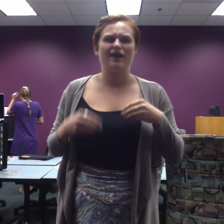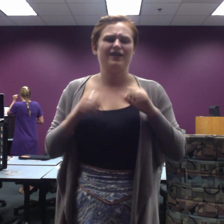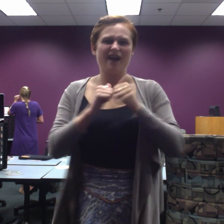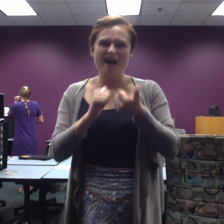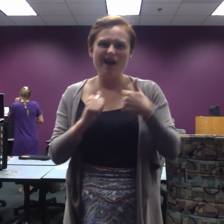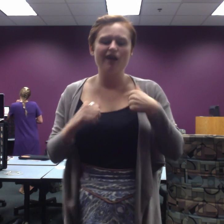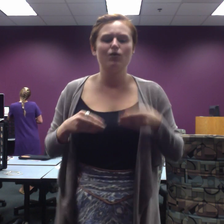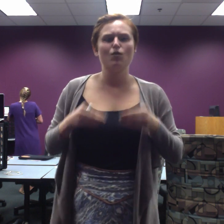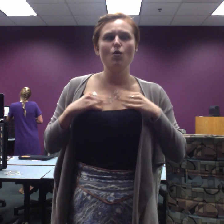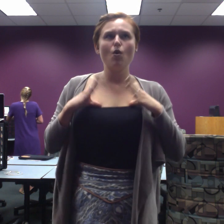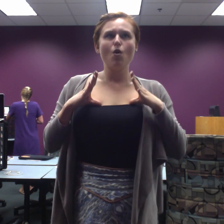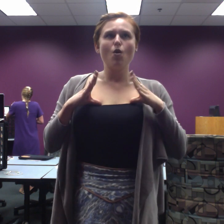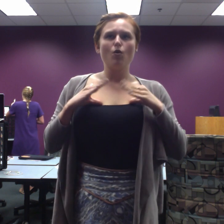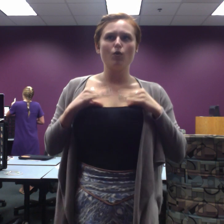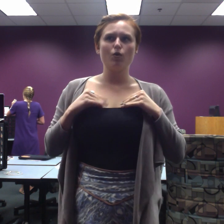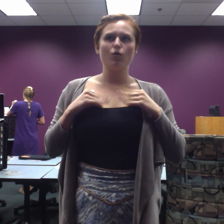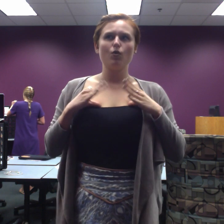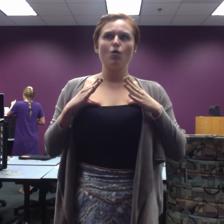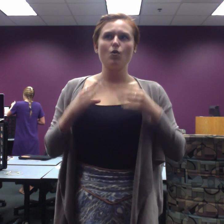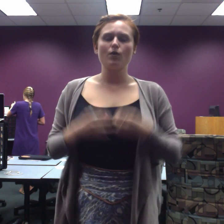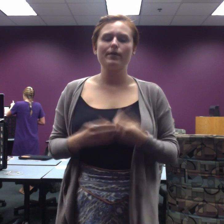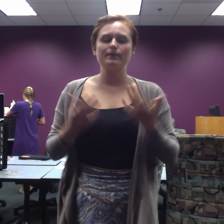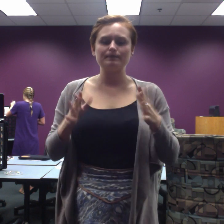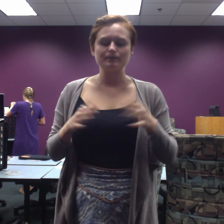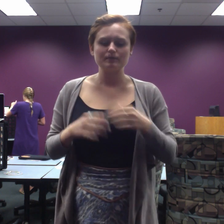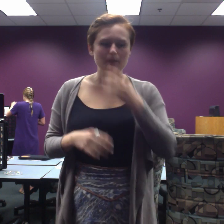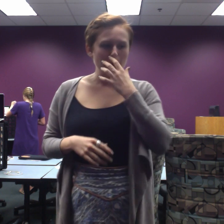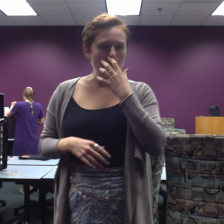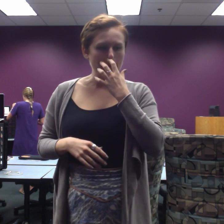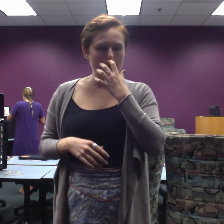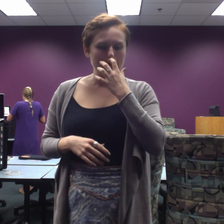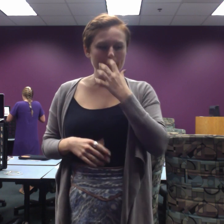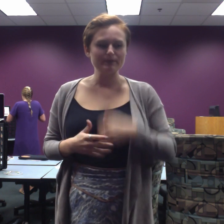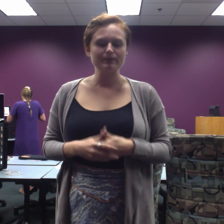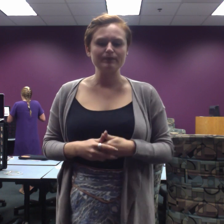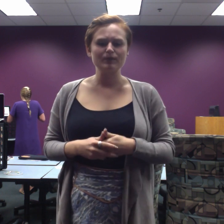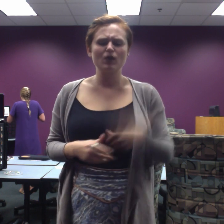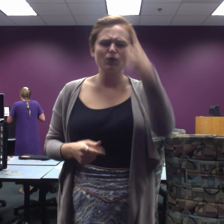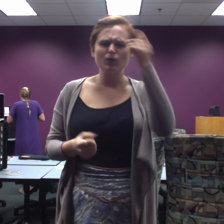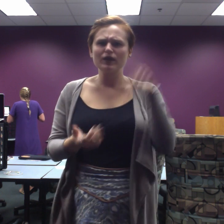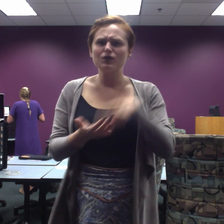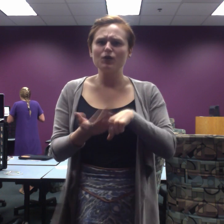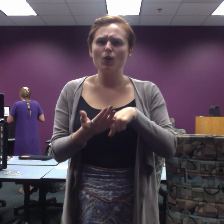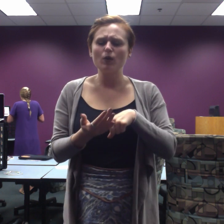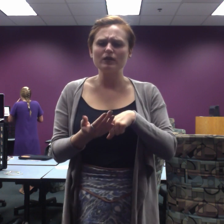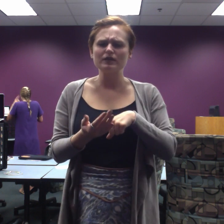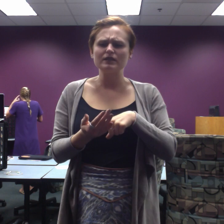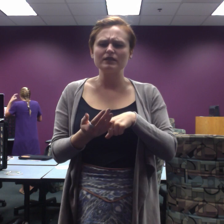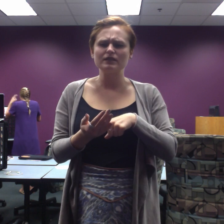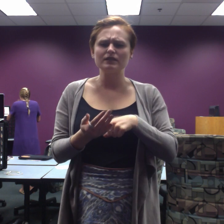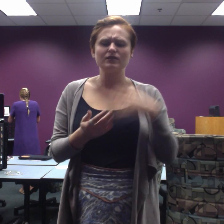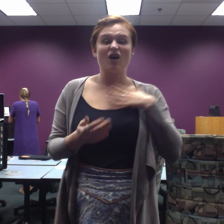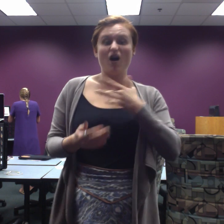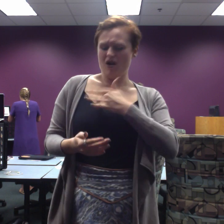respiration measuring with our heart rate, we noticed how we really had a different heart rate